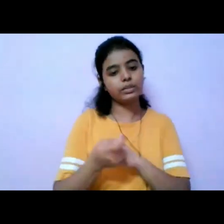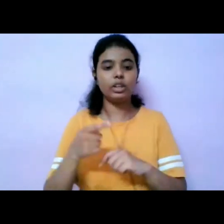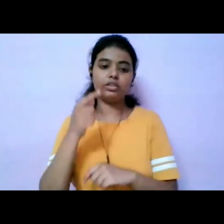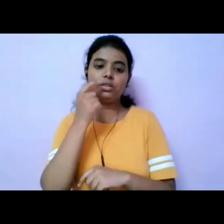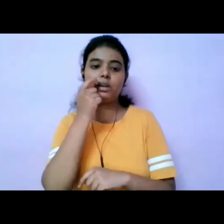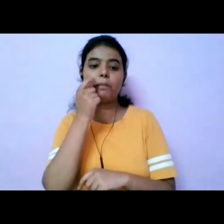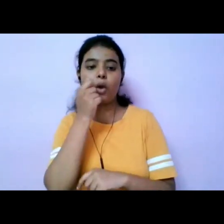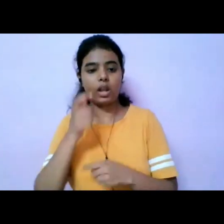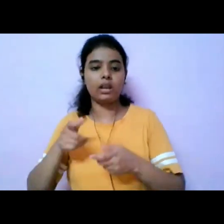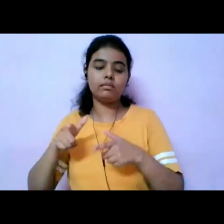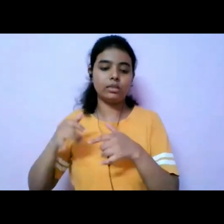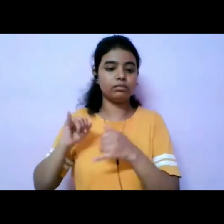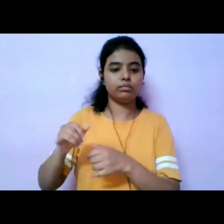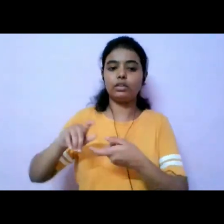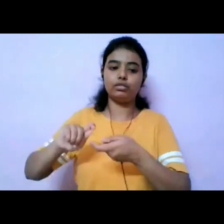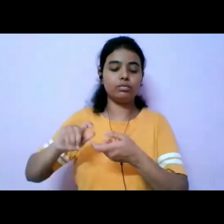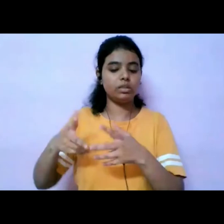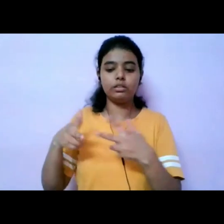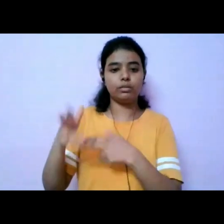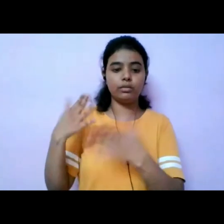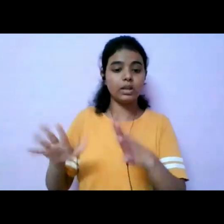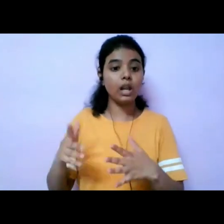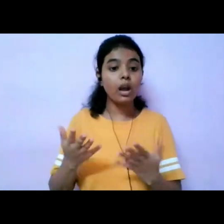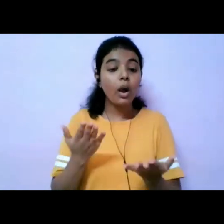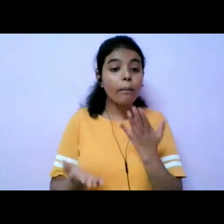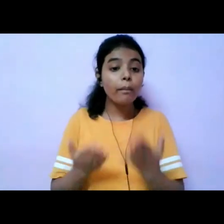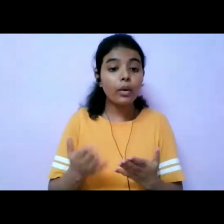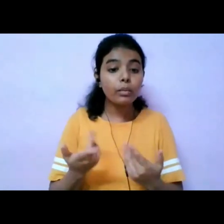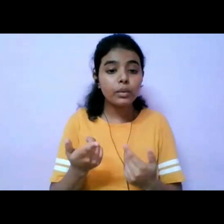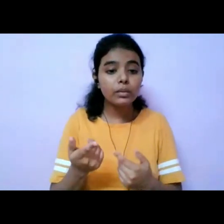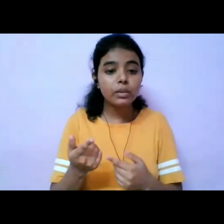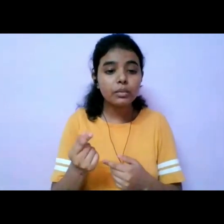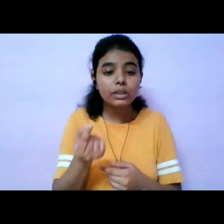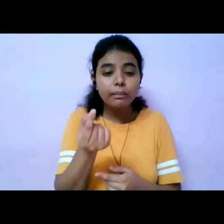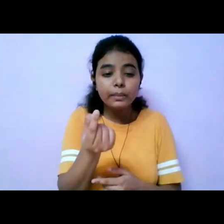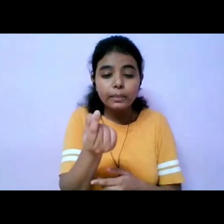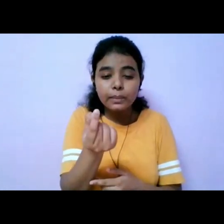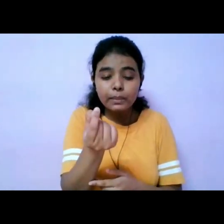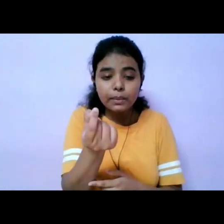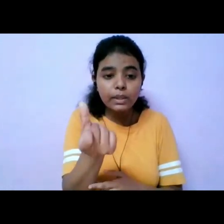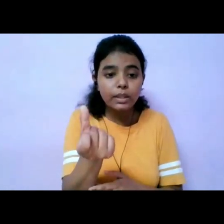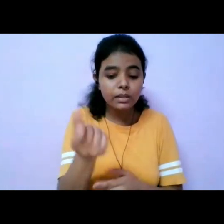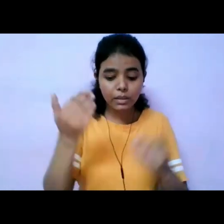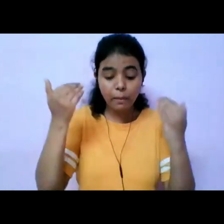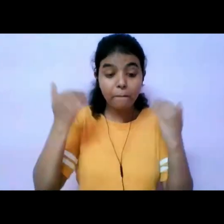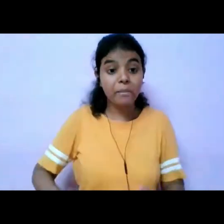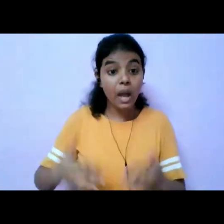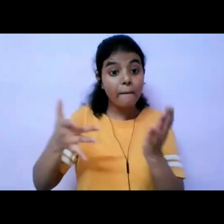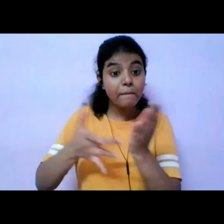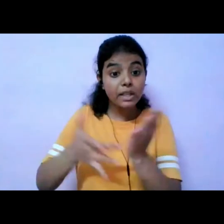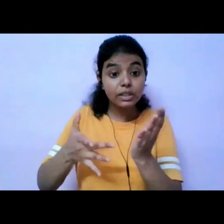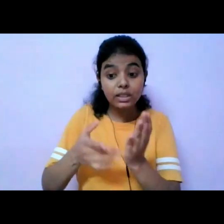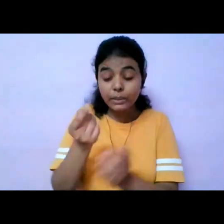whatever it is, if your body isn't quite like the very narrow type of body the machine